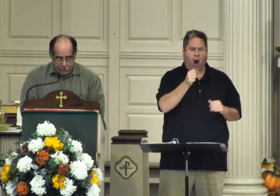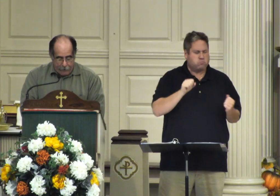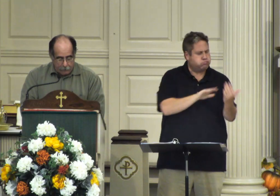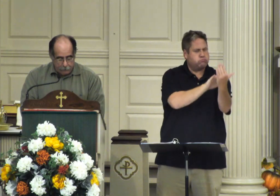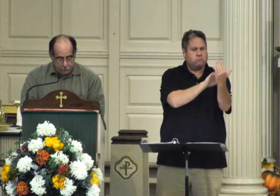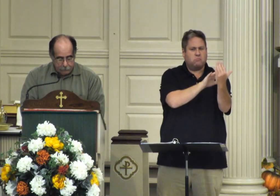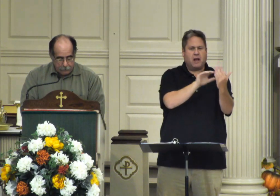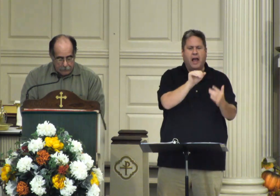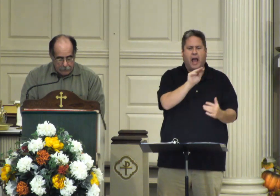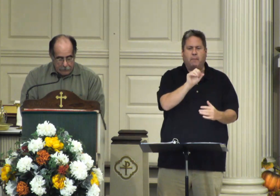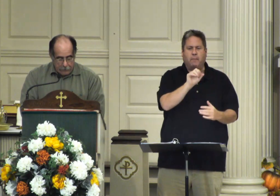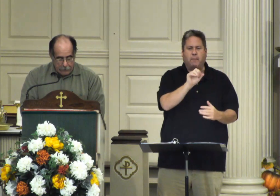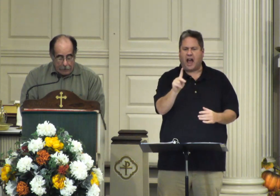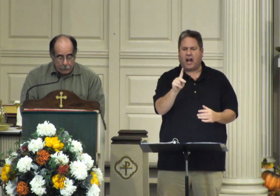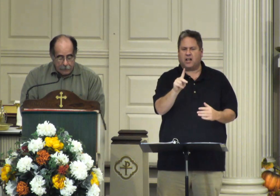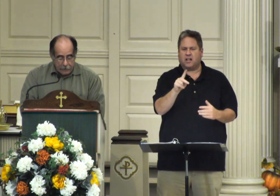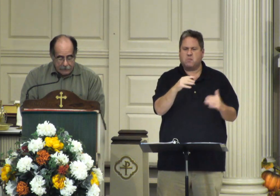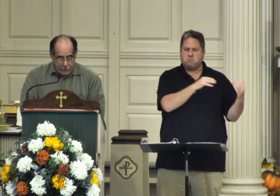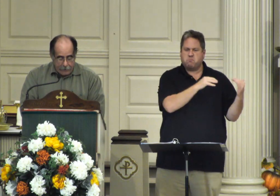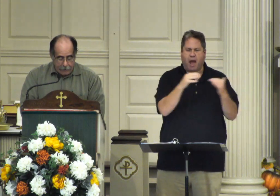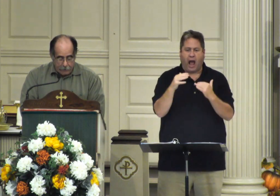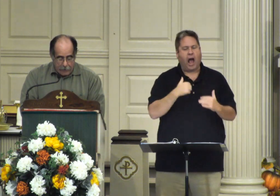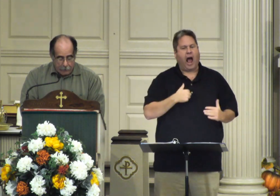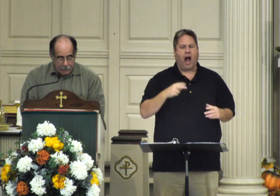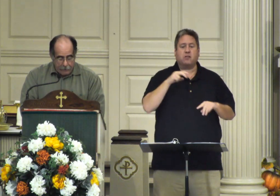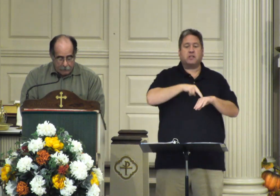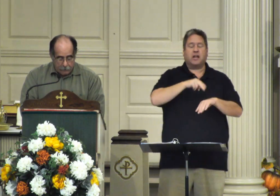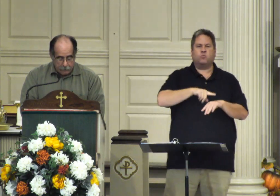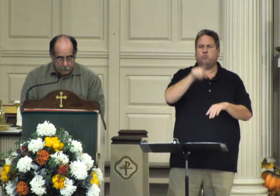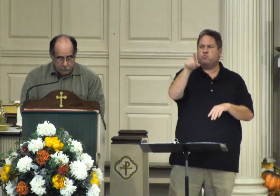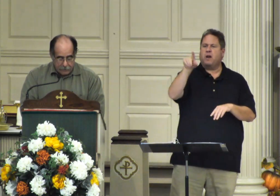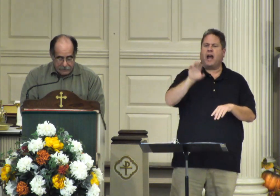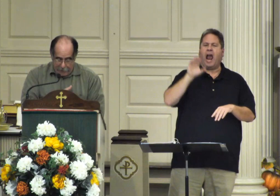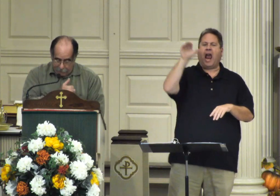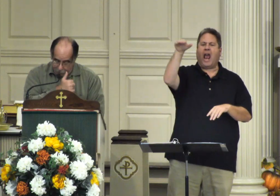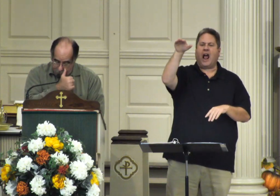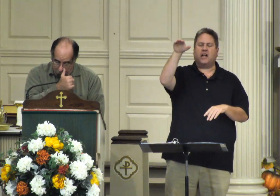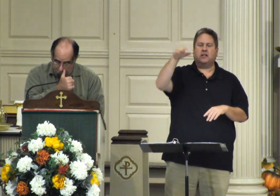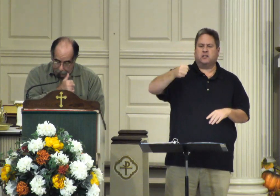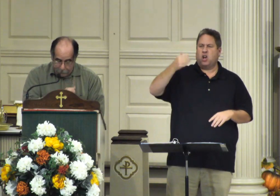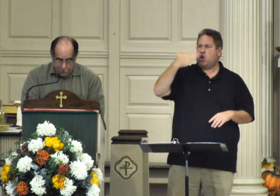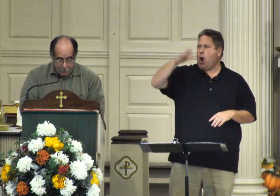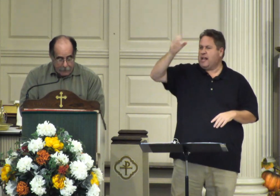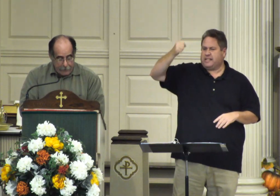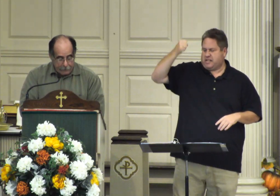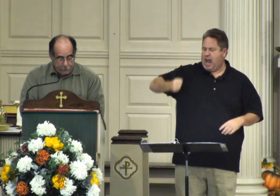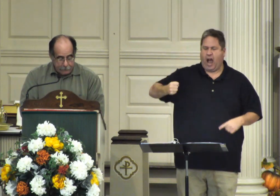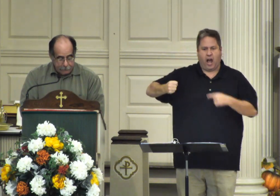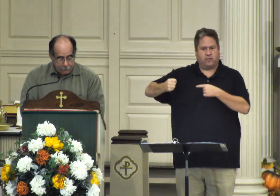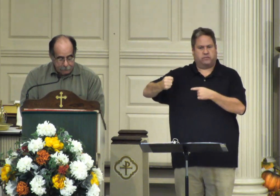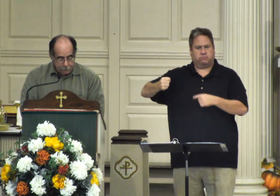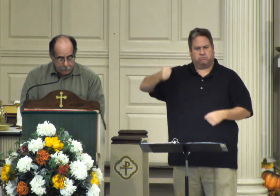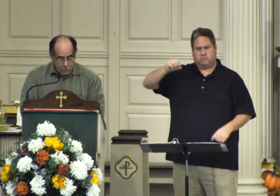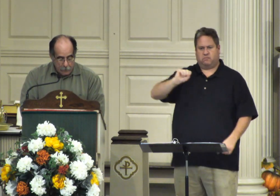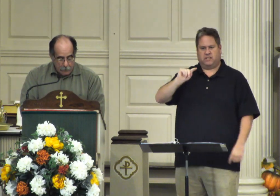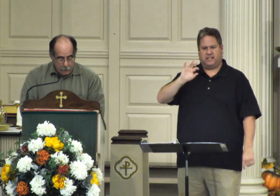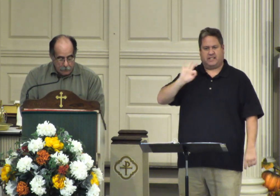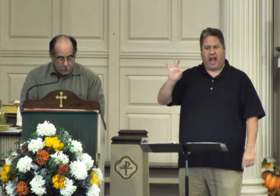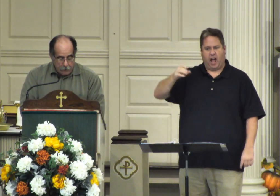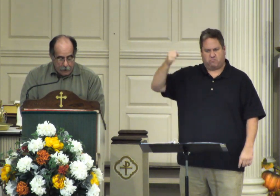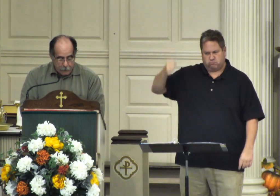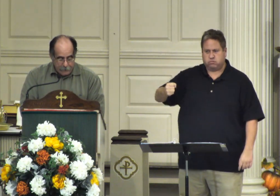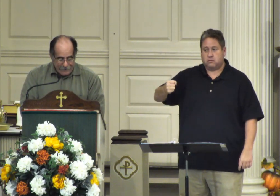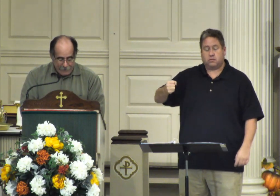in battle. I will be standing on top of the hill with the staff of God in my hand."